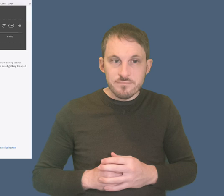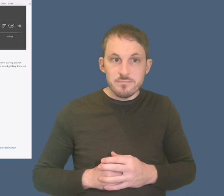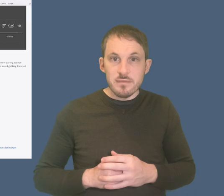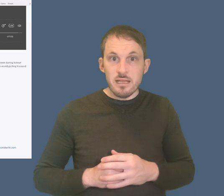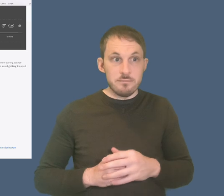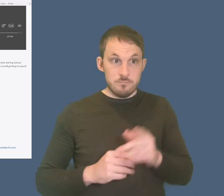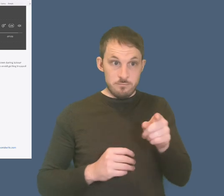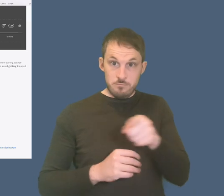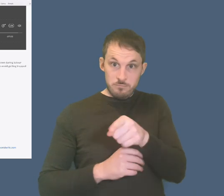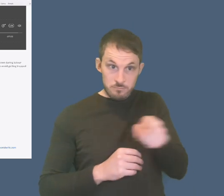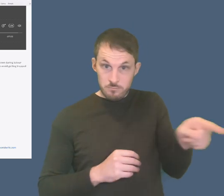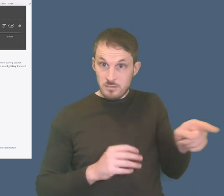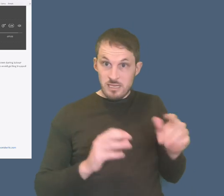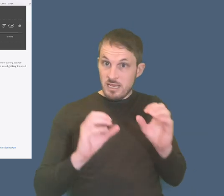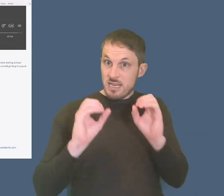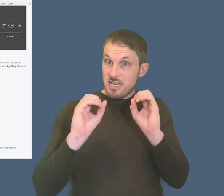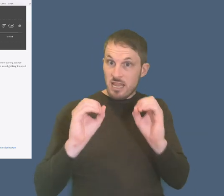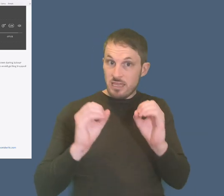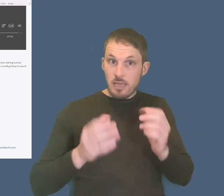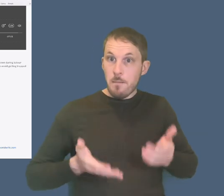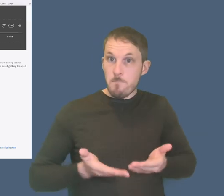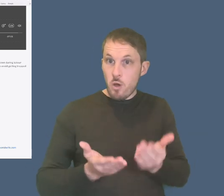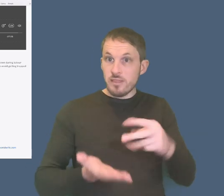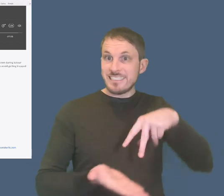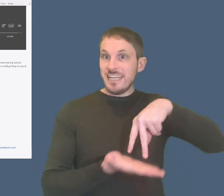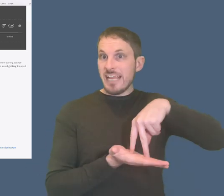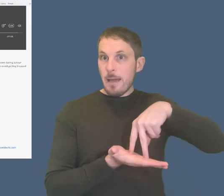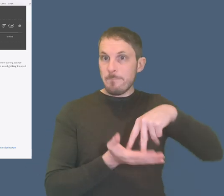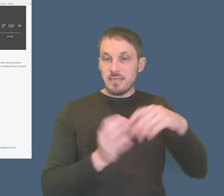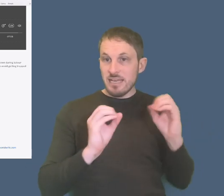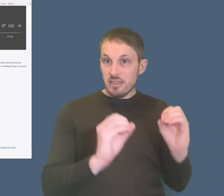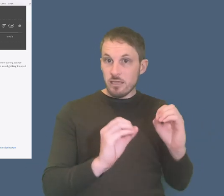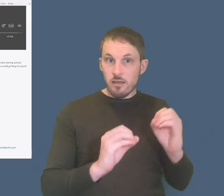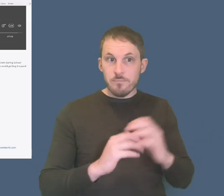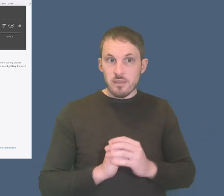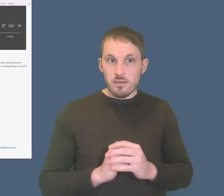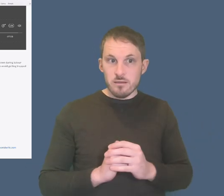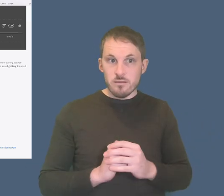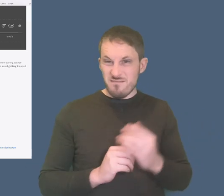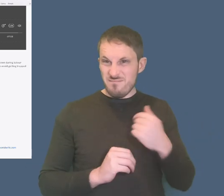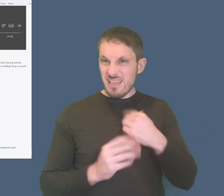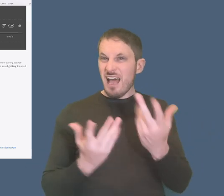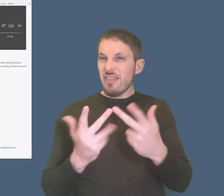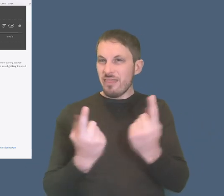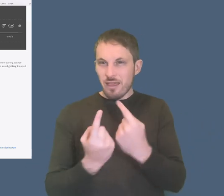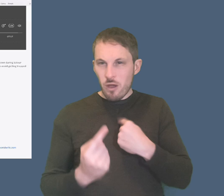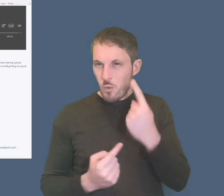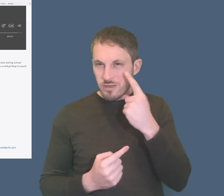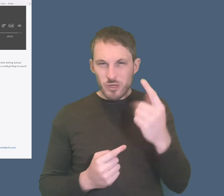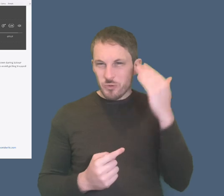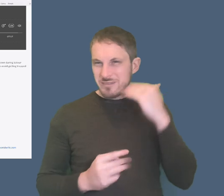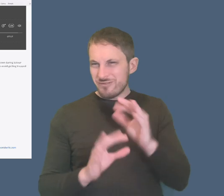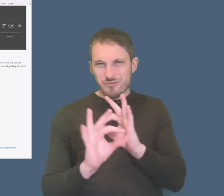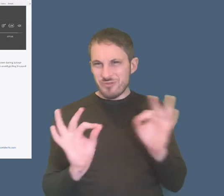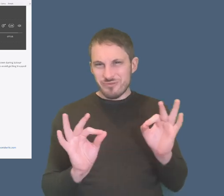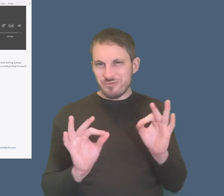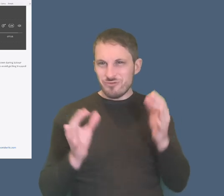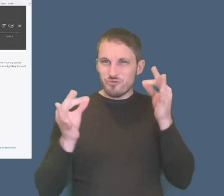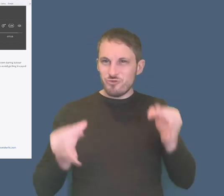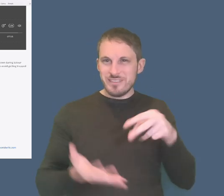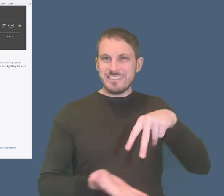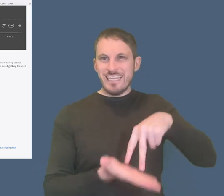participant in this cohort gave birth standing up. And that's something I witnessed too. Women don't really choose to stand up during